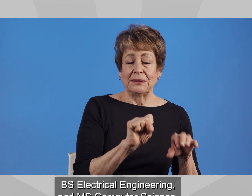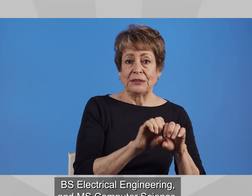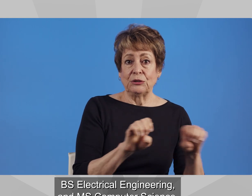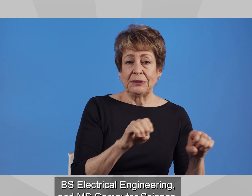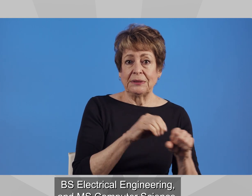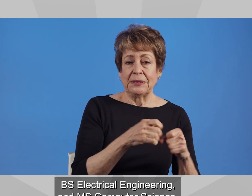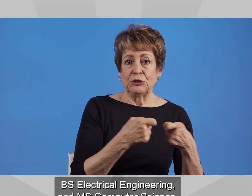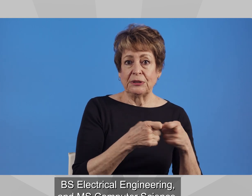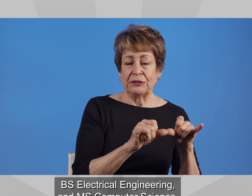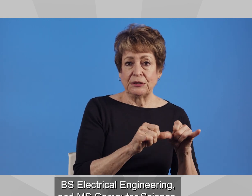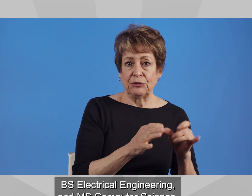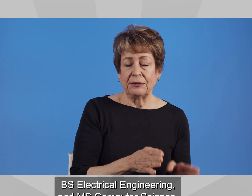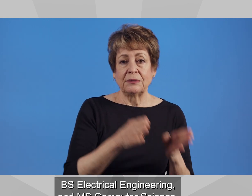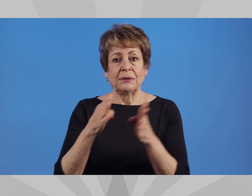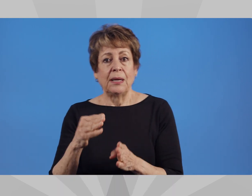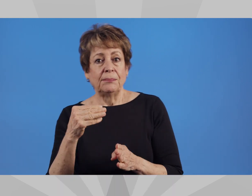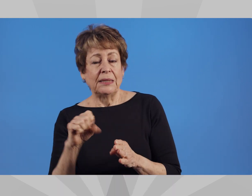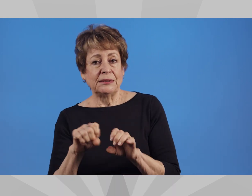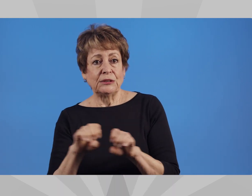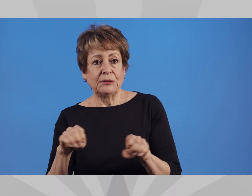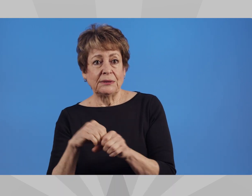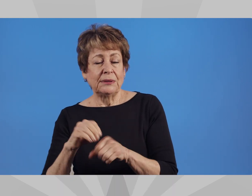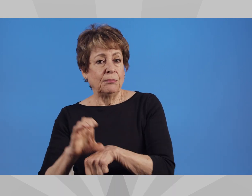and MS Computer Science.